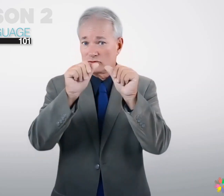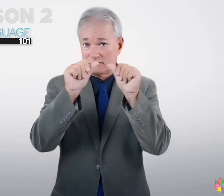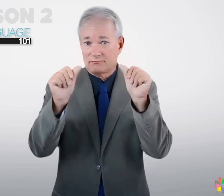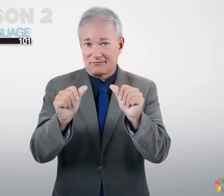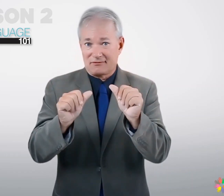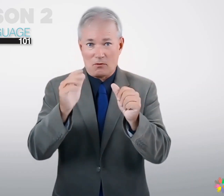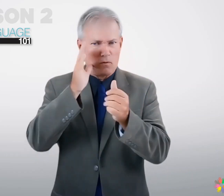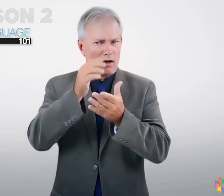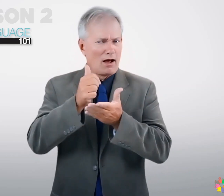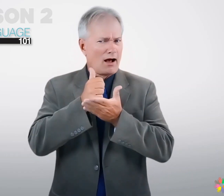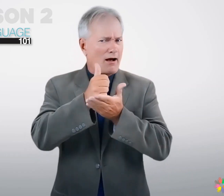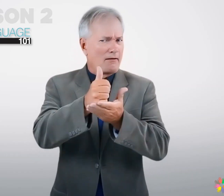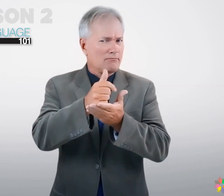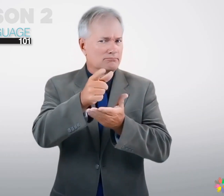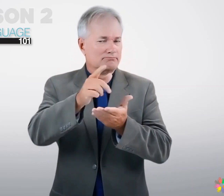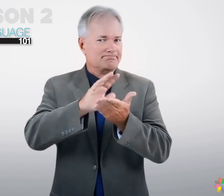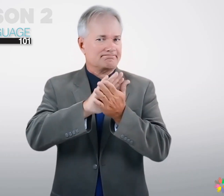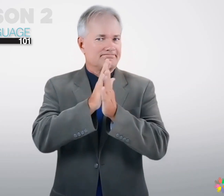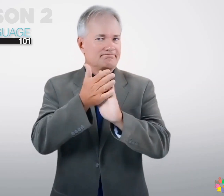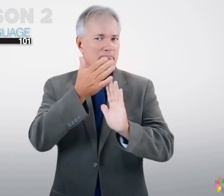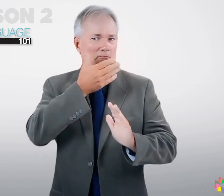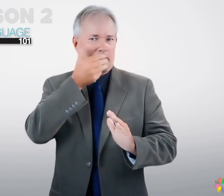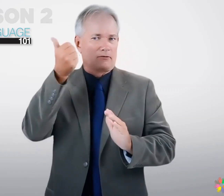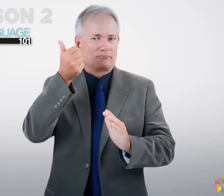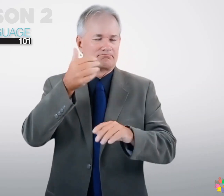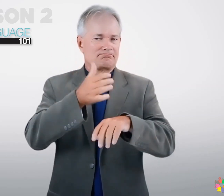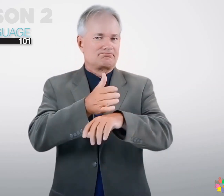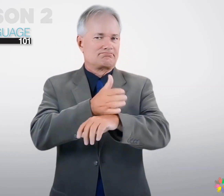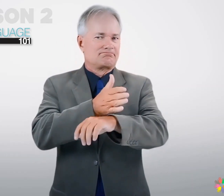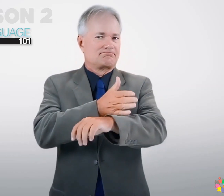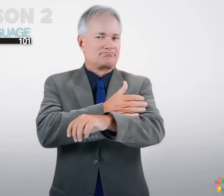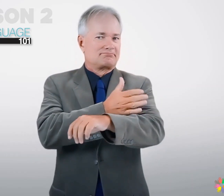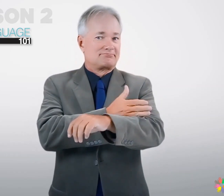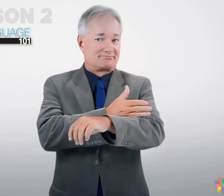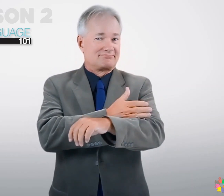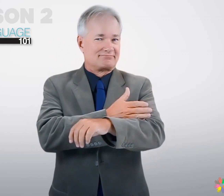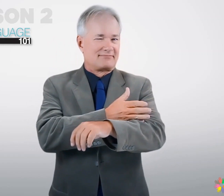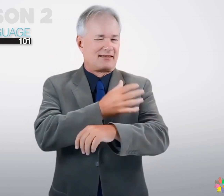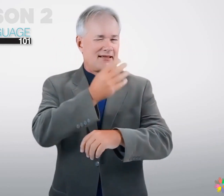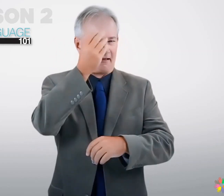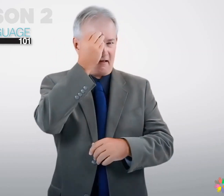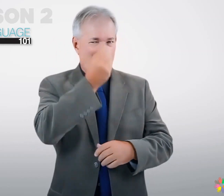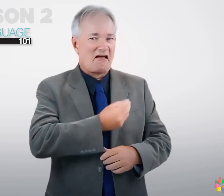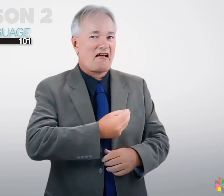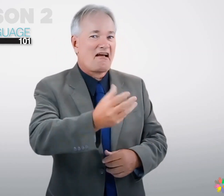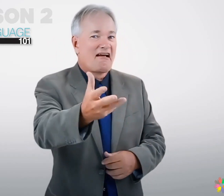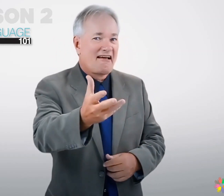keep your hand in the same shape. It will help you become better as you continue to improve. Just letting you know.